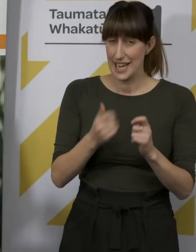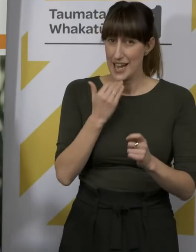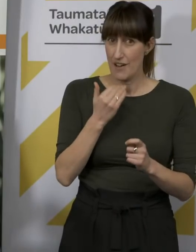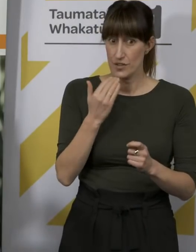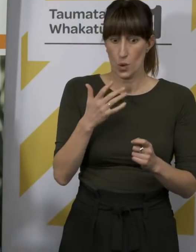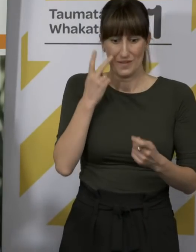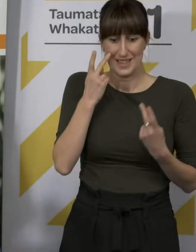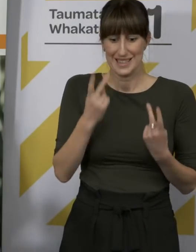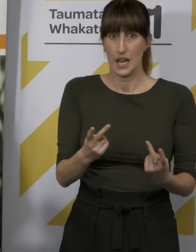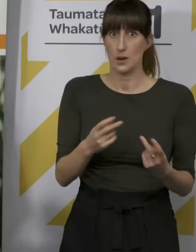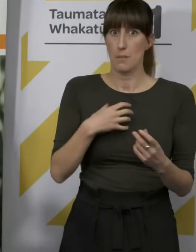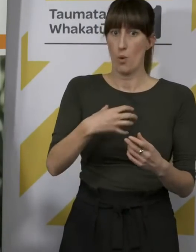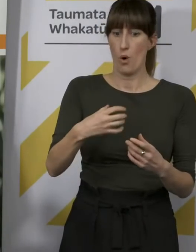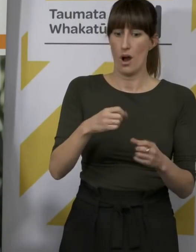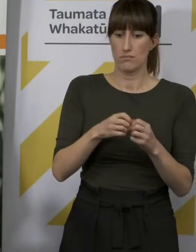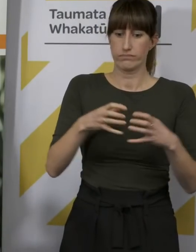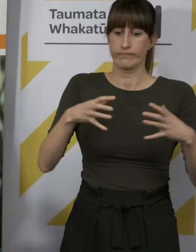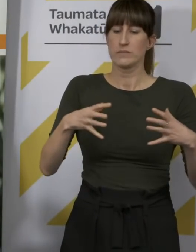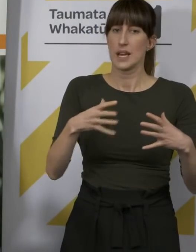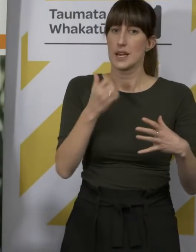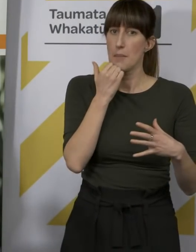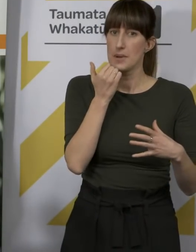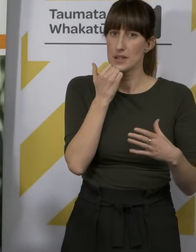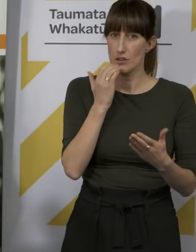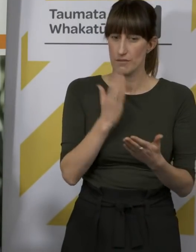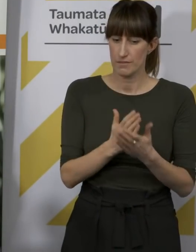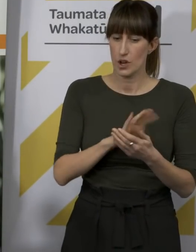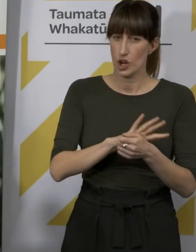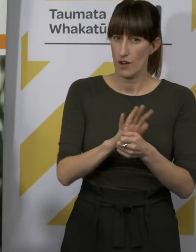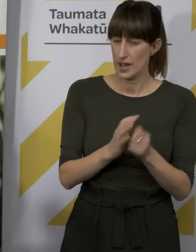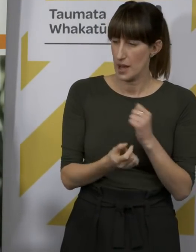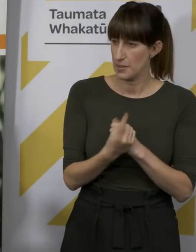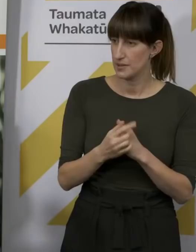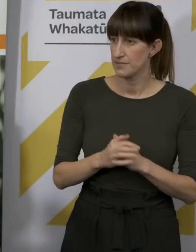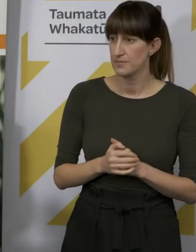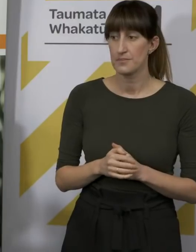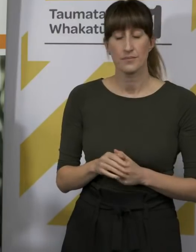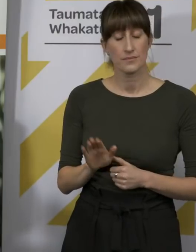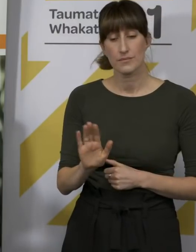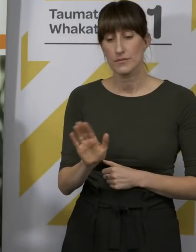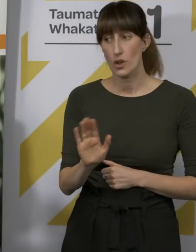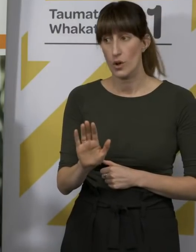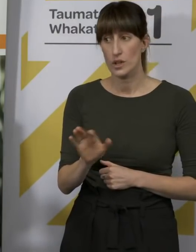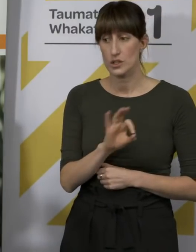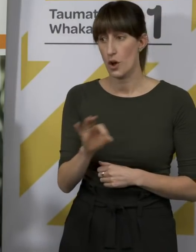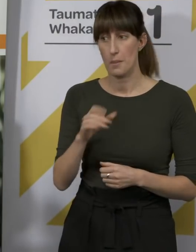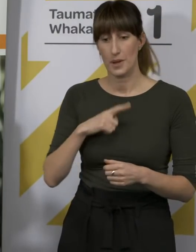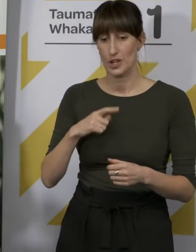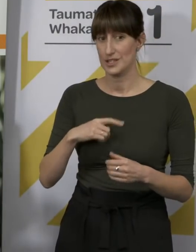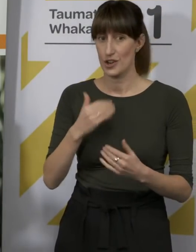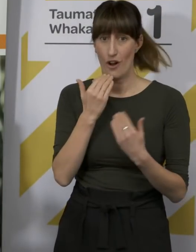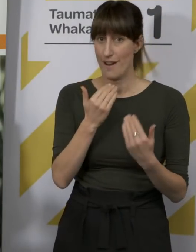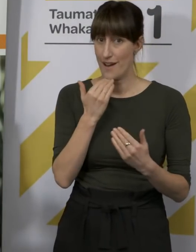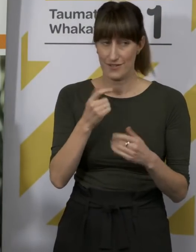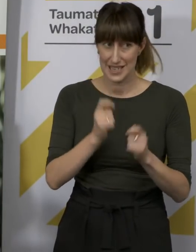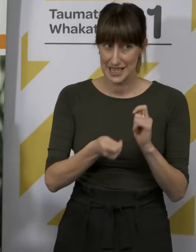So I don't think it was because we weren't testing enough, because you will recall through that period